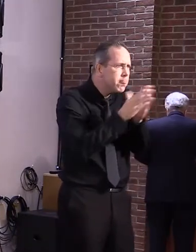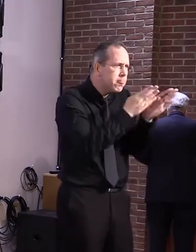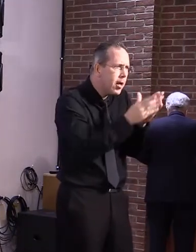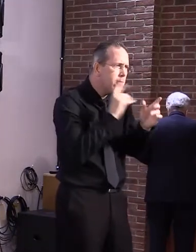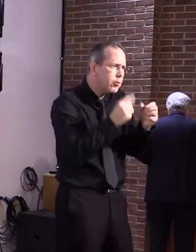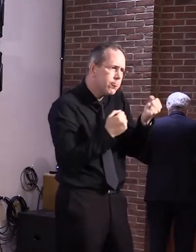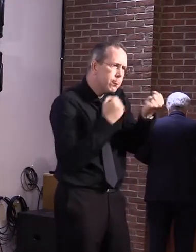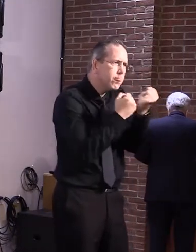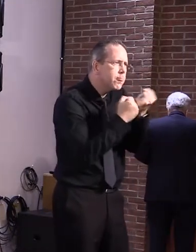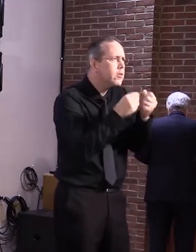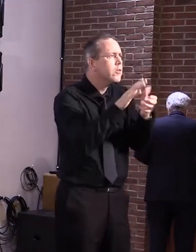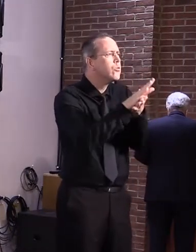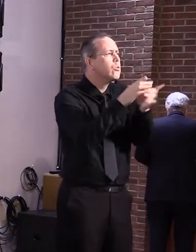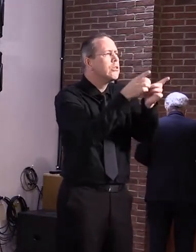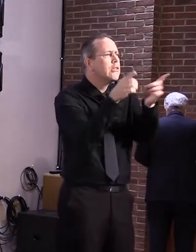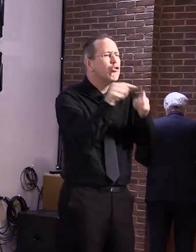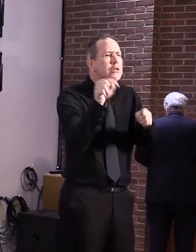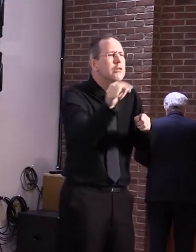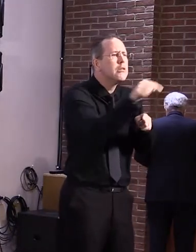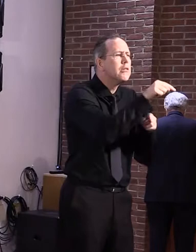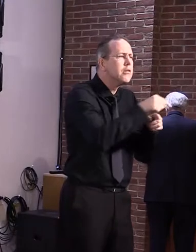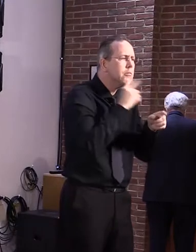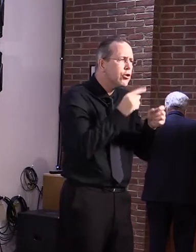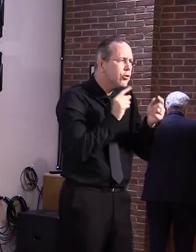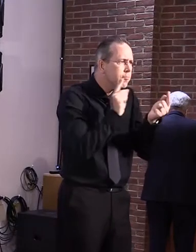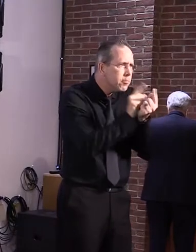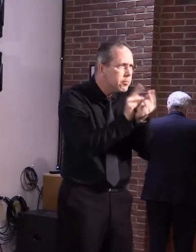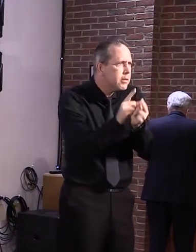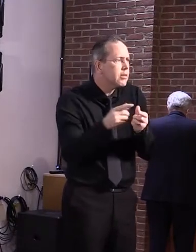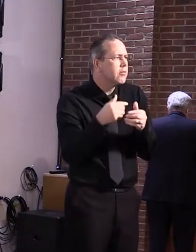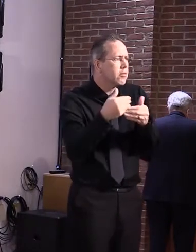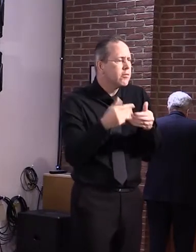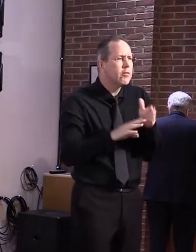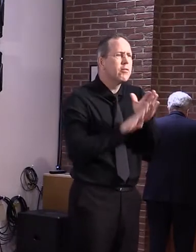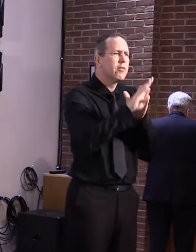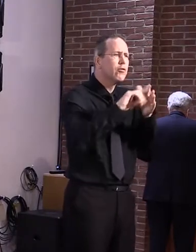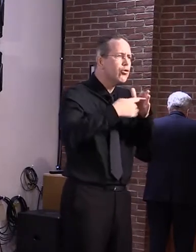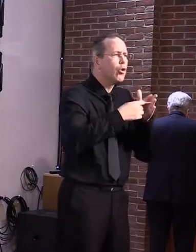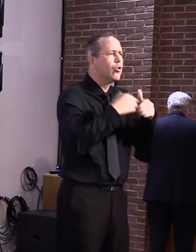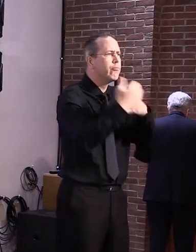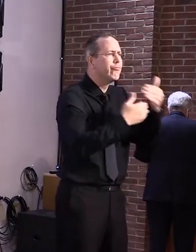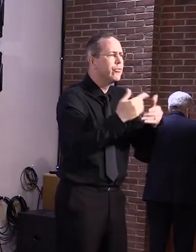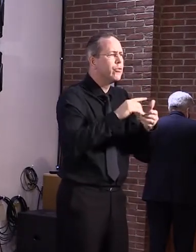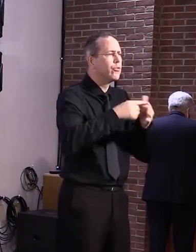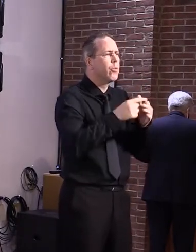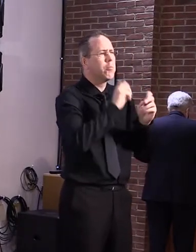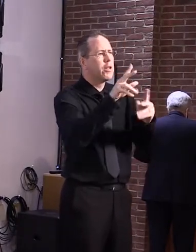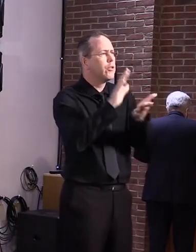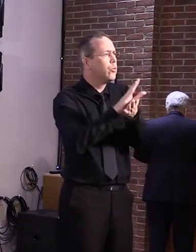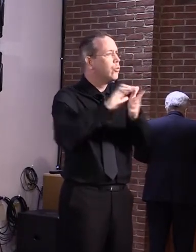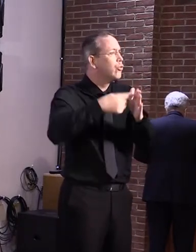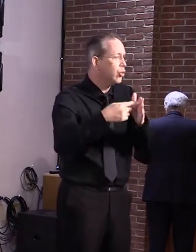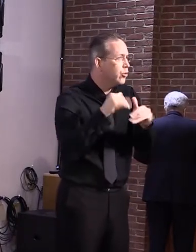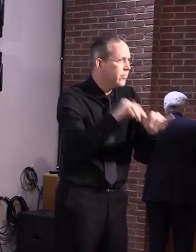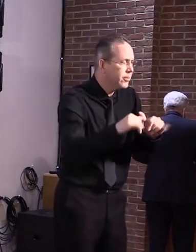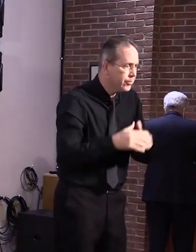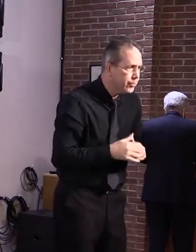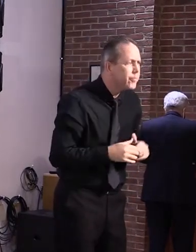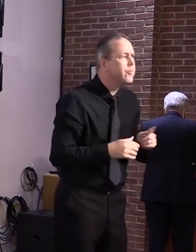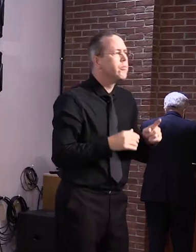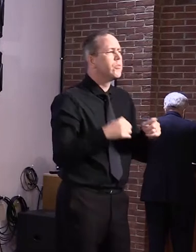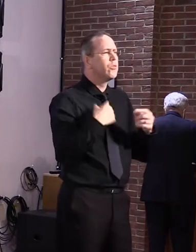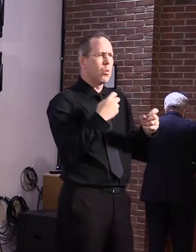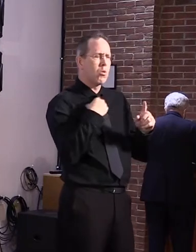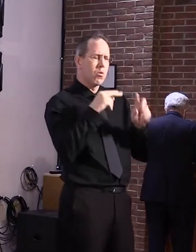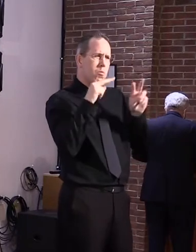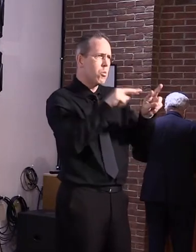level and then implement that strategy over the next few months. While we're always watching the data and